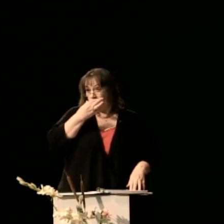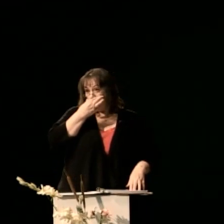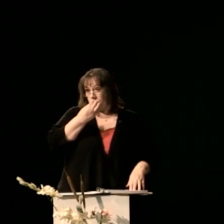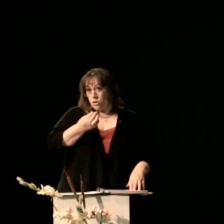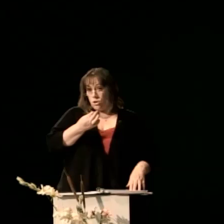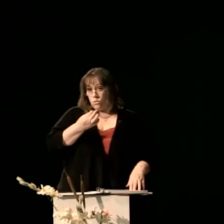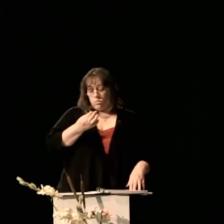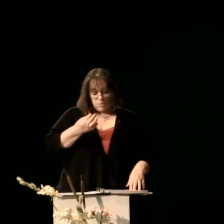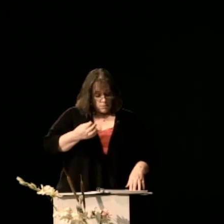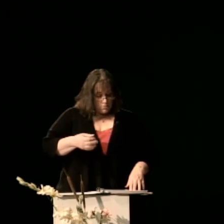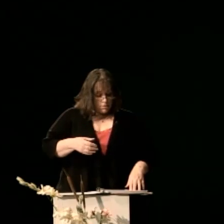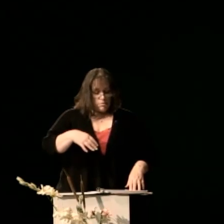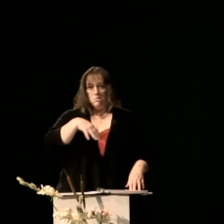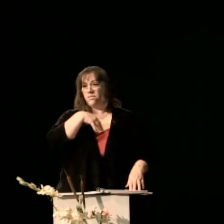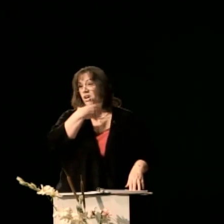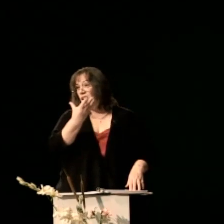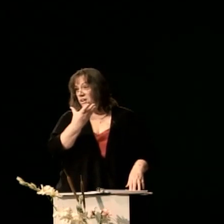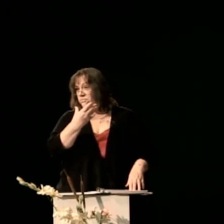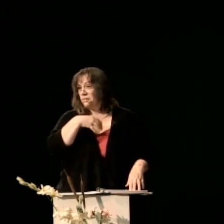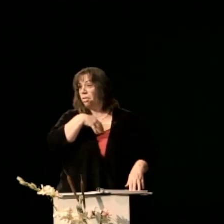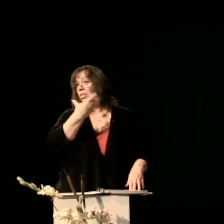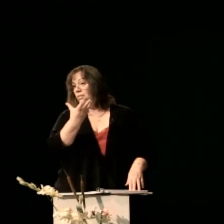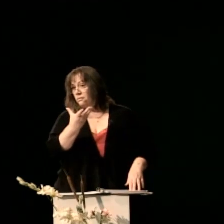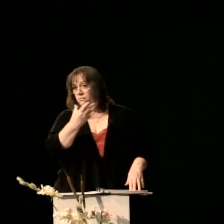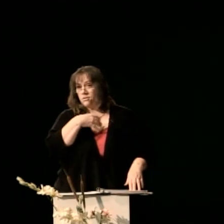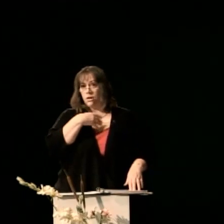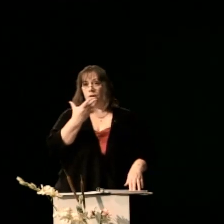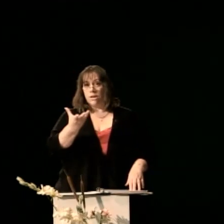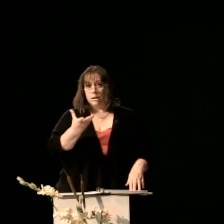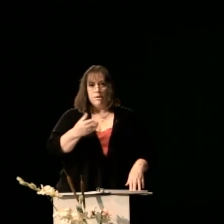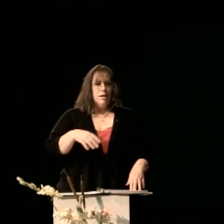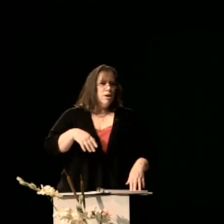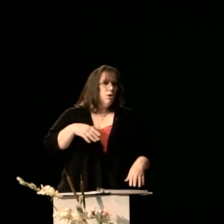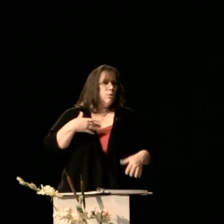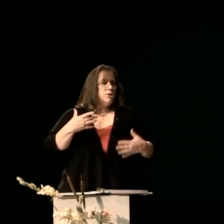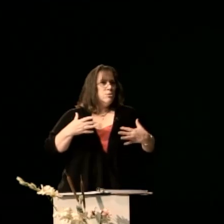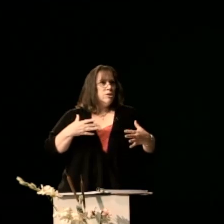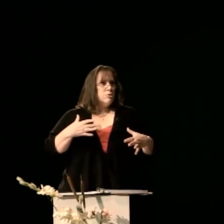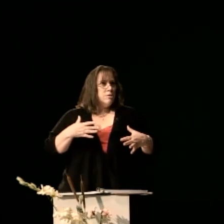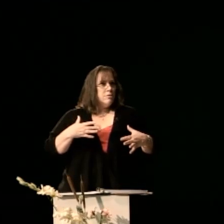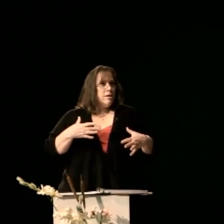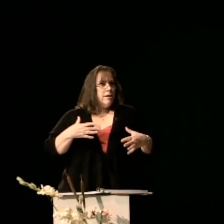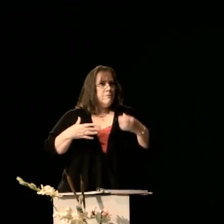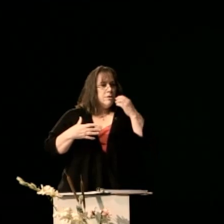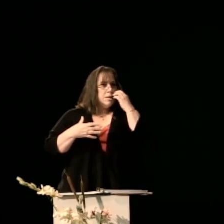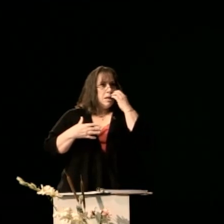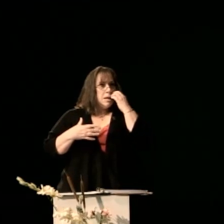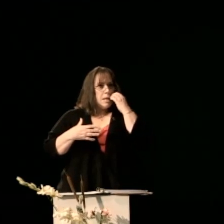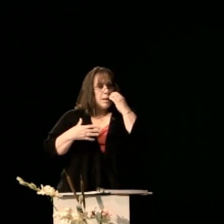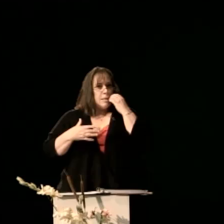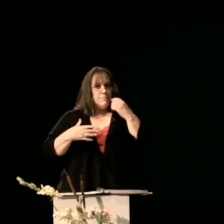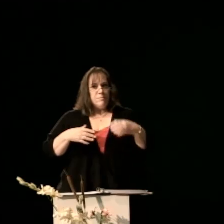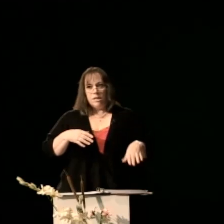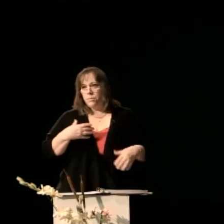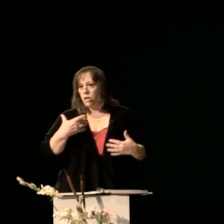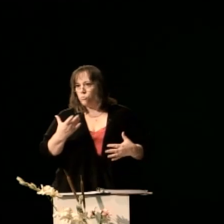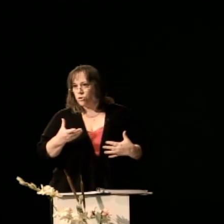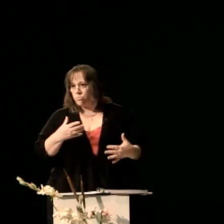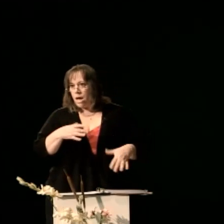on your nose. You have a cough. You're coughing it up. When we're doing this, you kind of, you got to be a little more dramatic with